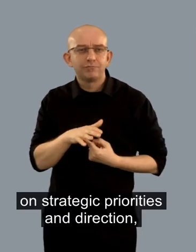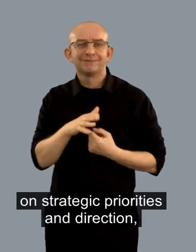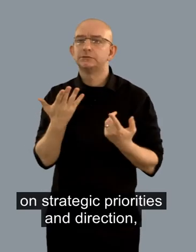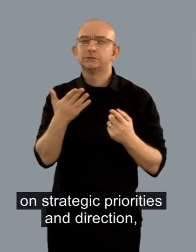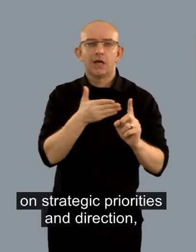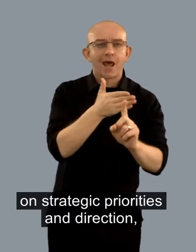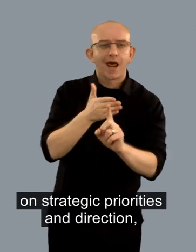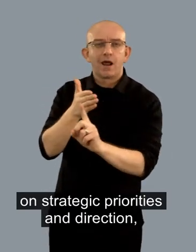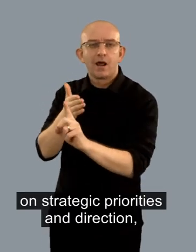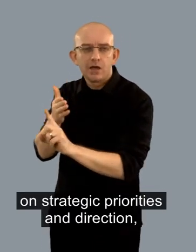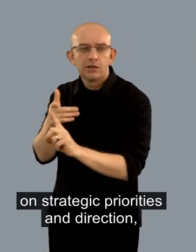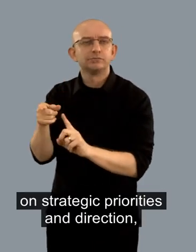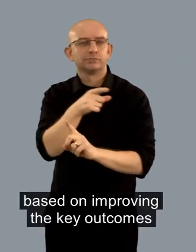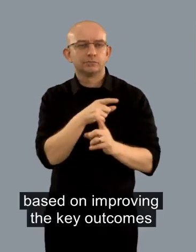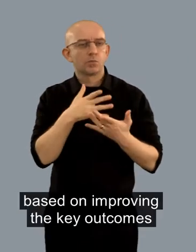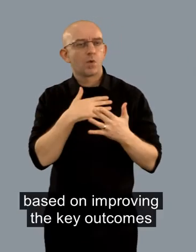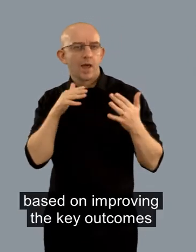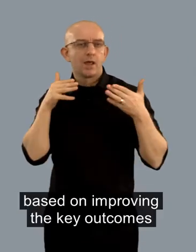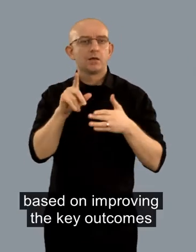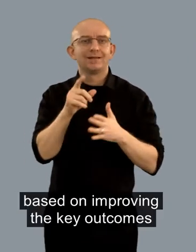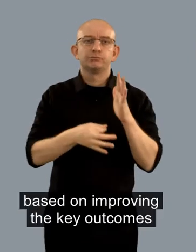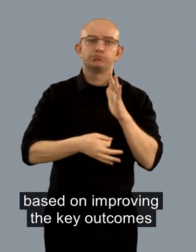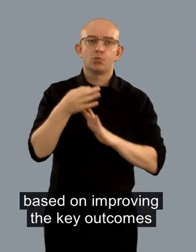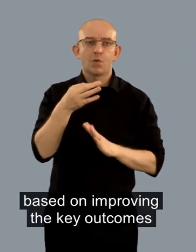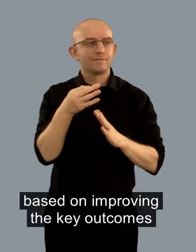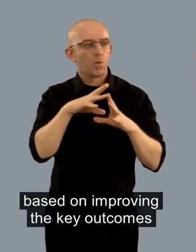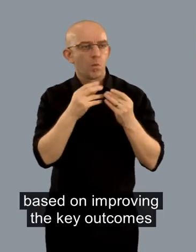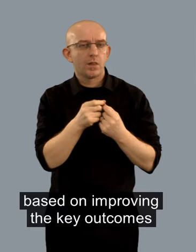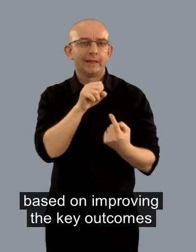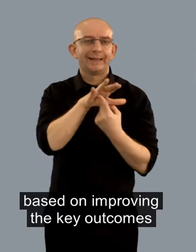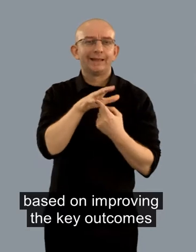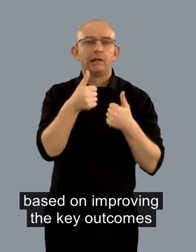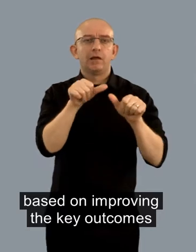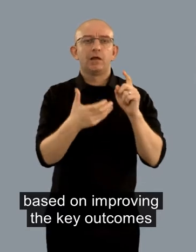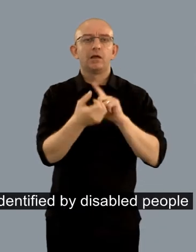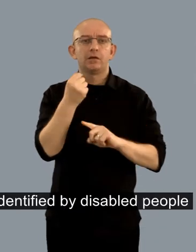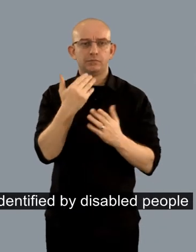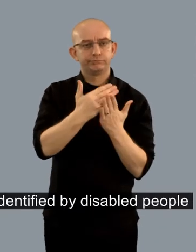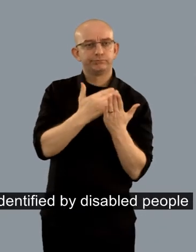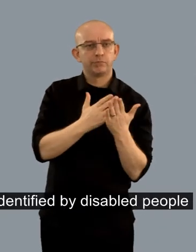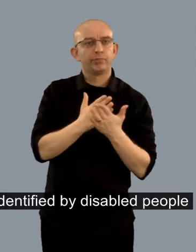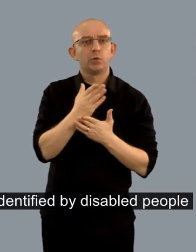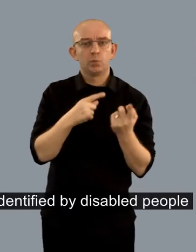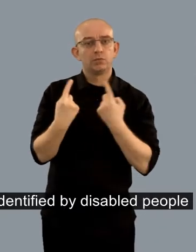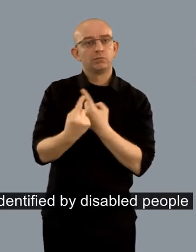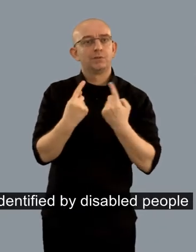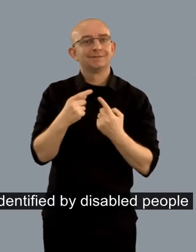strategic priorities and direction, based on improving the key outcomes identified by disabled